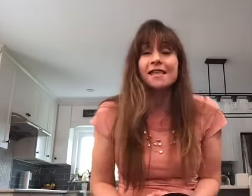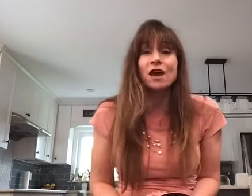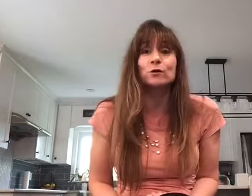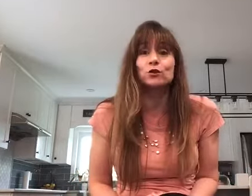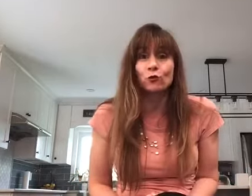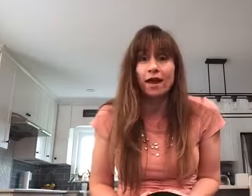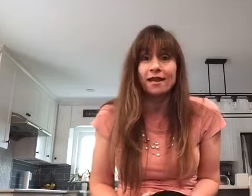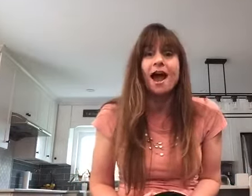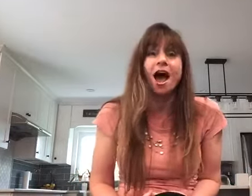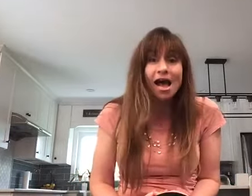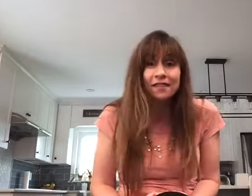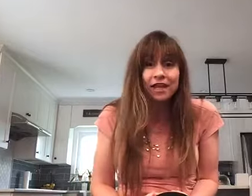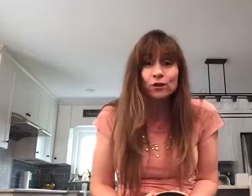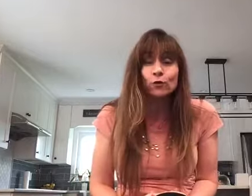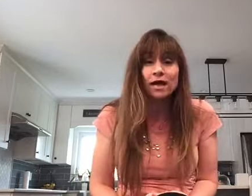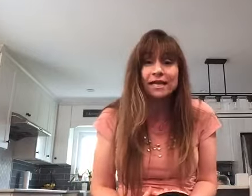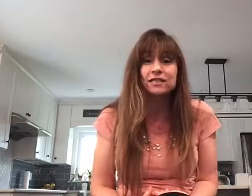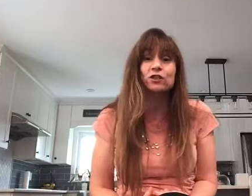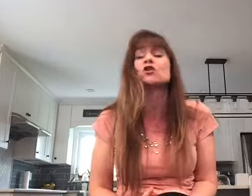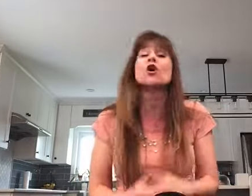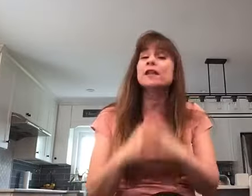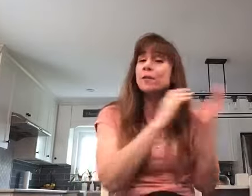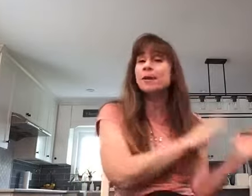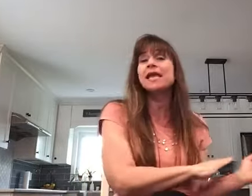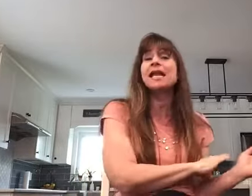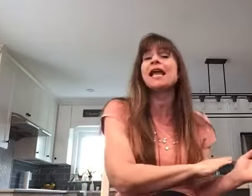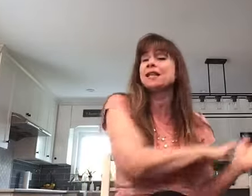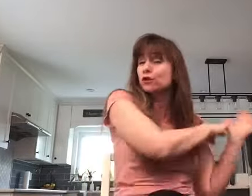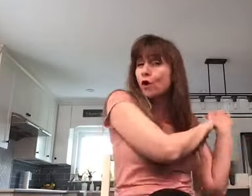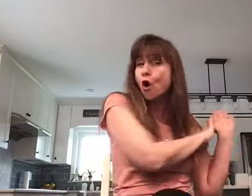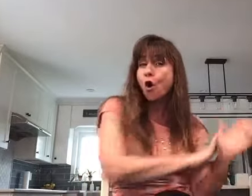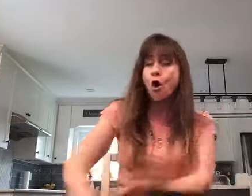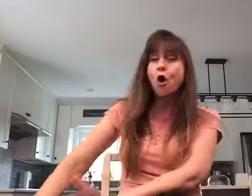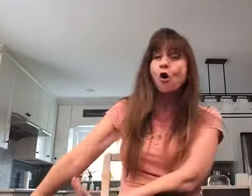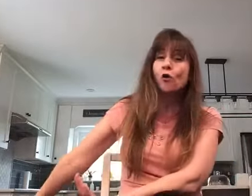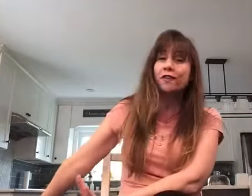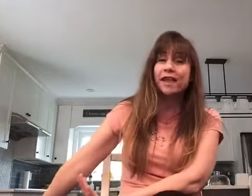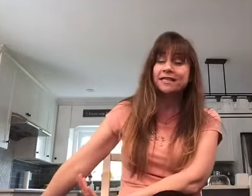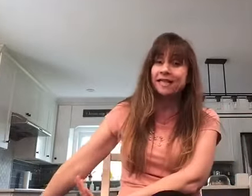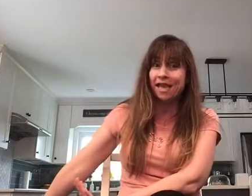that was great. I think you're ready to start at the beginning and do the whole thing together.